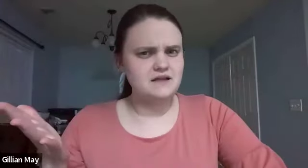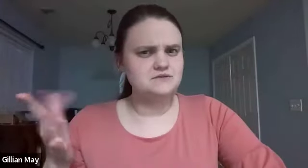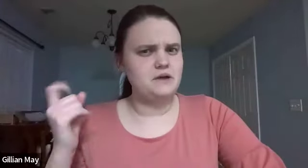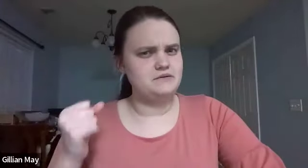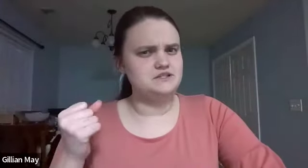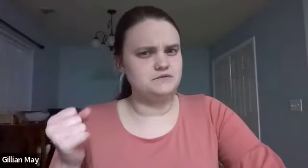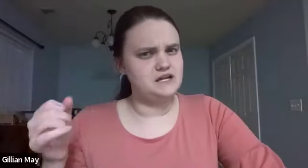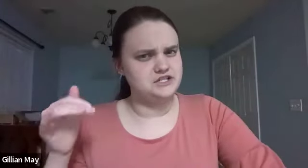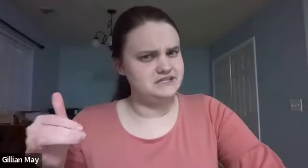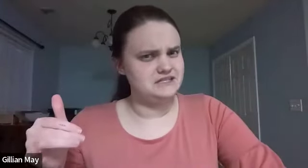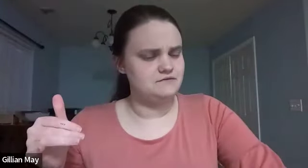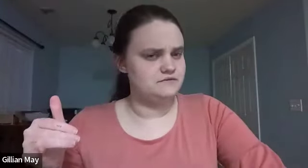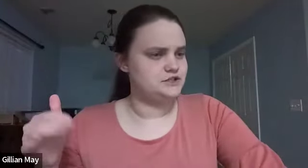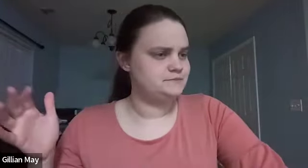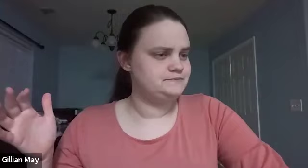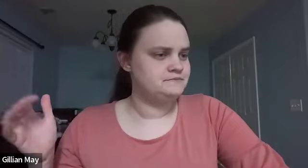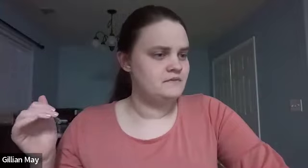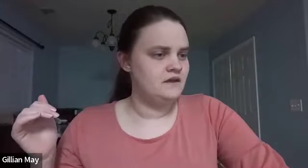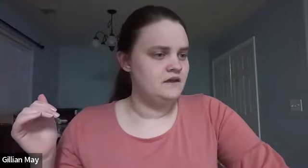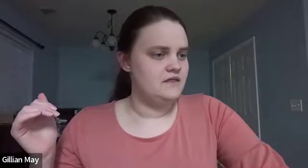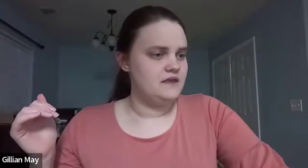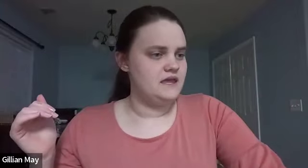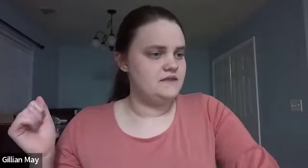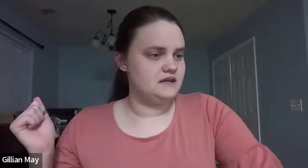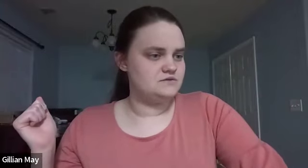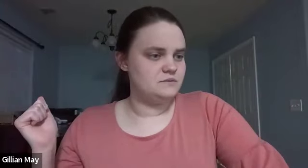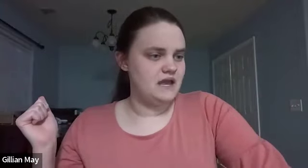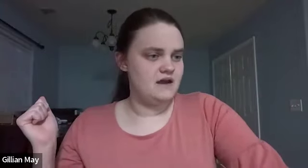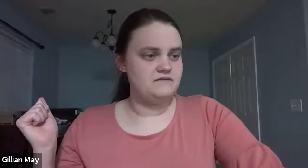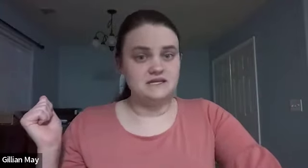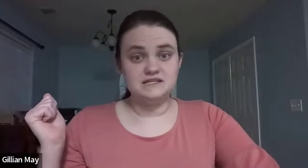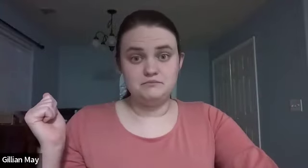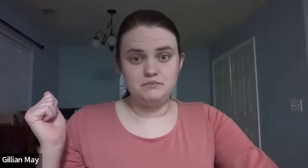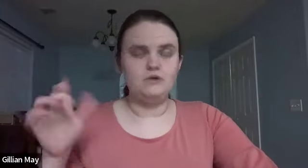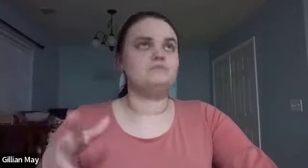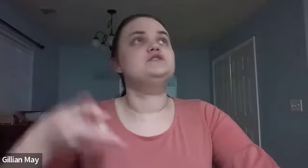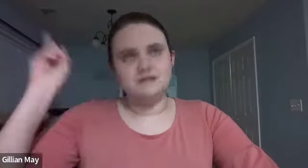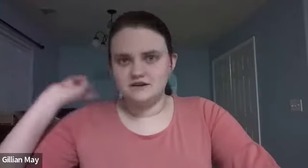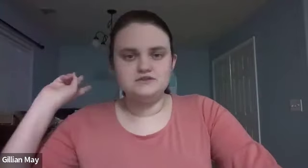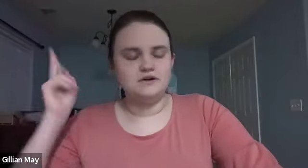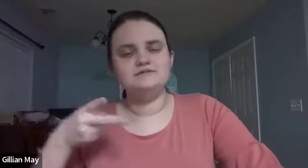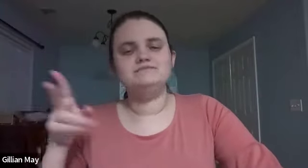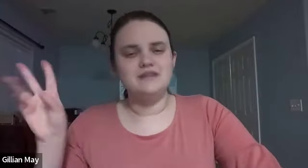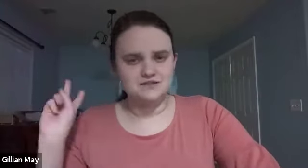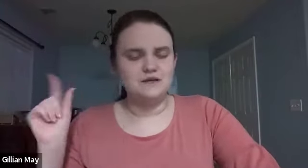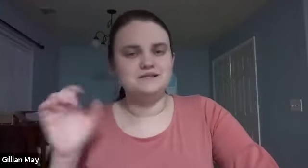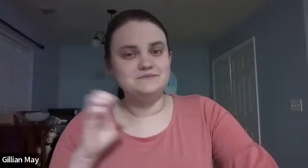last week, but I wasn't sure if we actually did the sign for fish. Then the next one we have is, or 2 weeks ago, sorry. Last week was